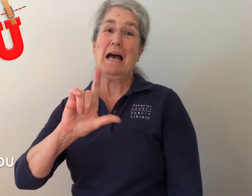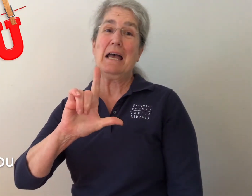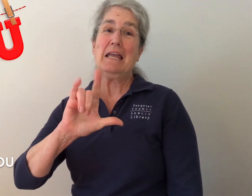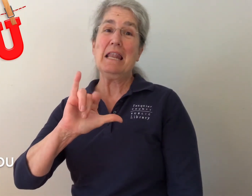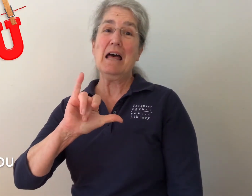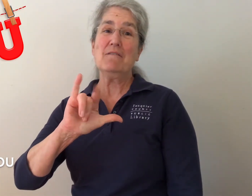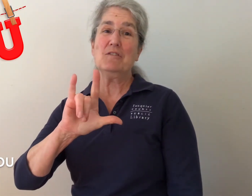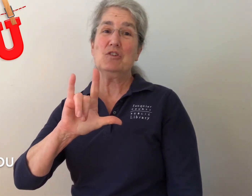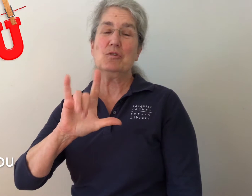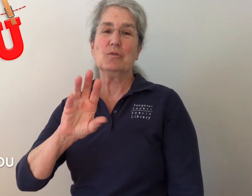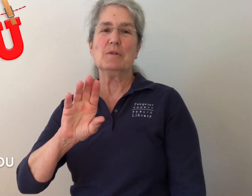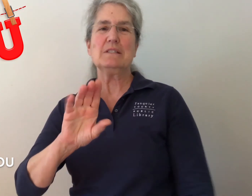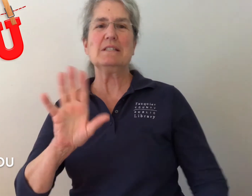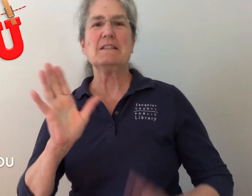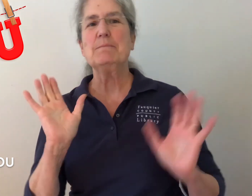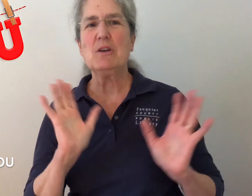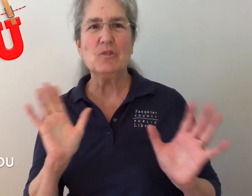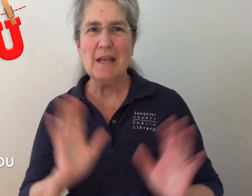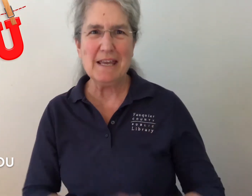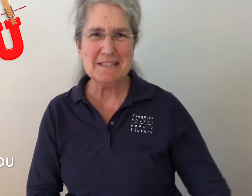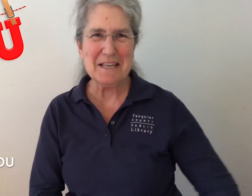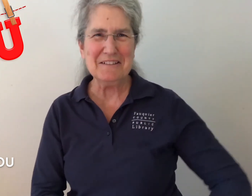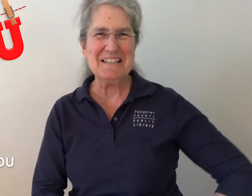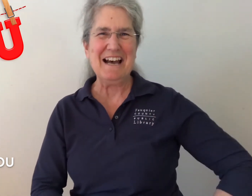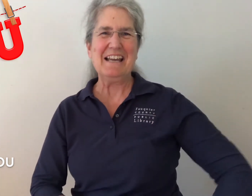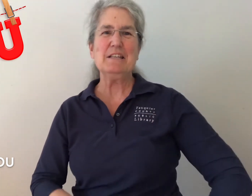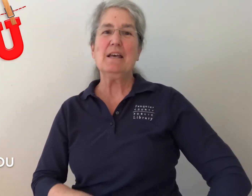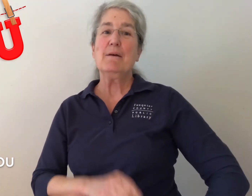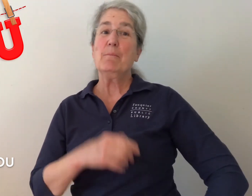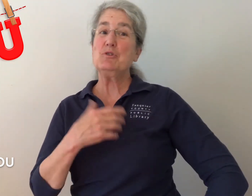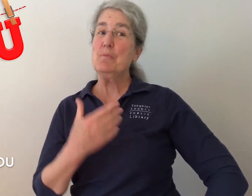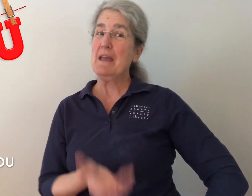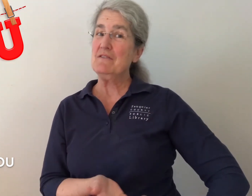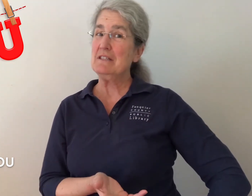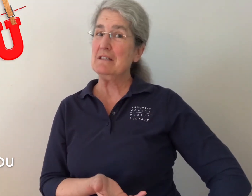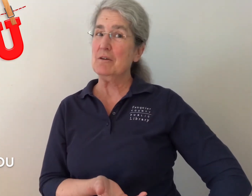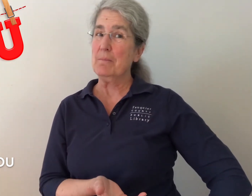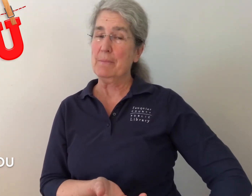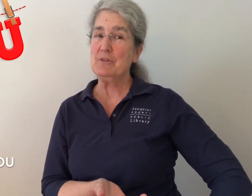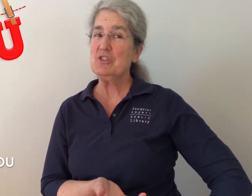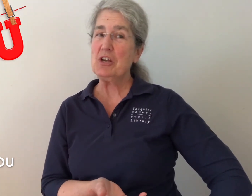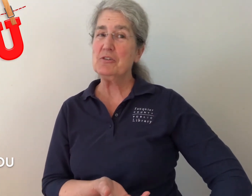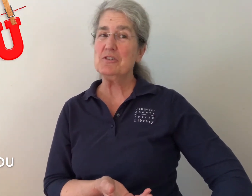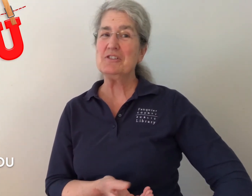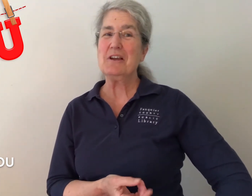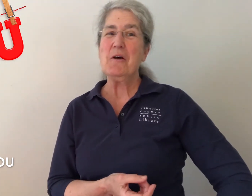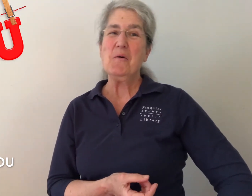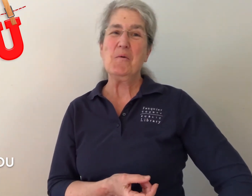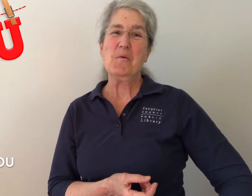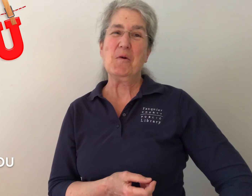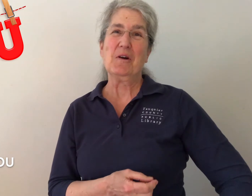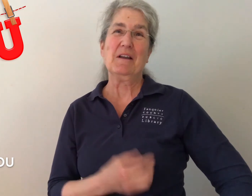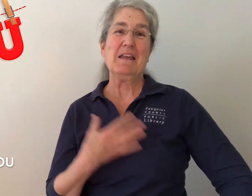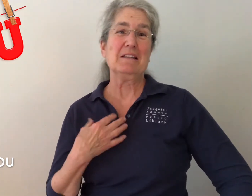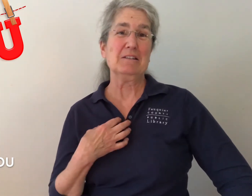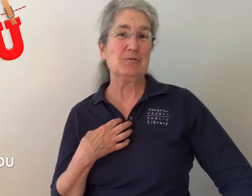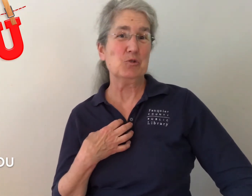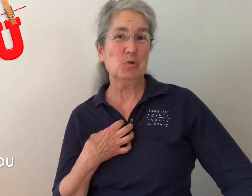I love you. This is a special ASL sign, but you may have seen it on bumper stickers or in